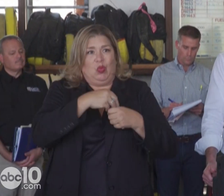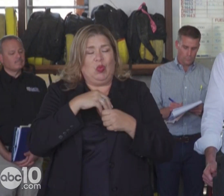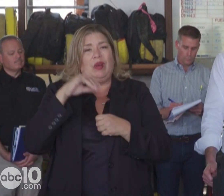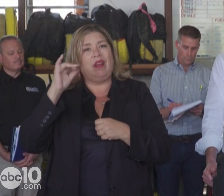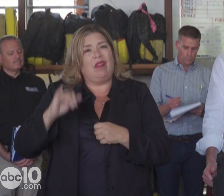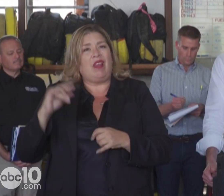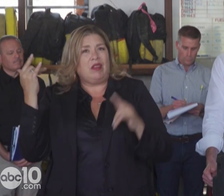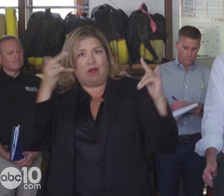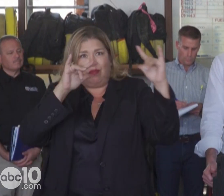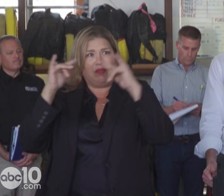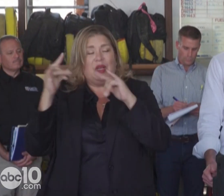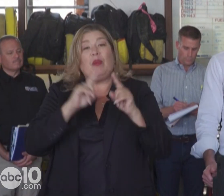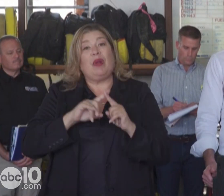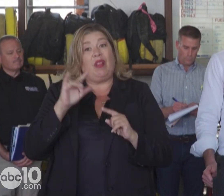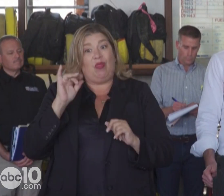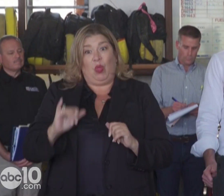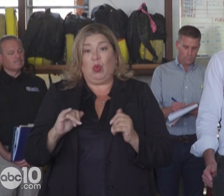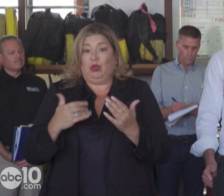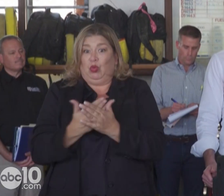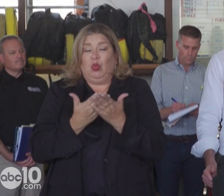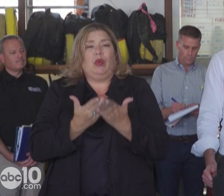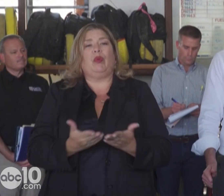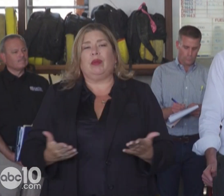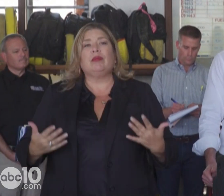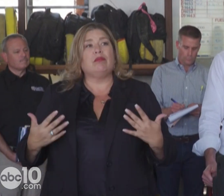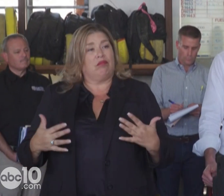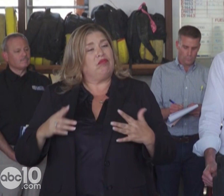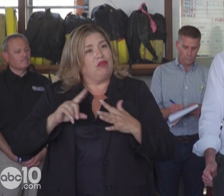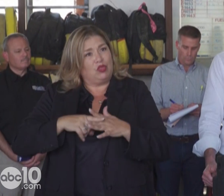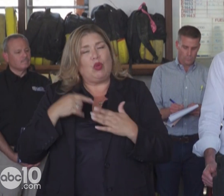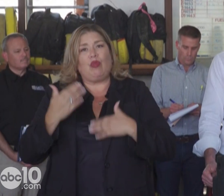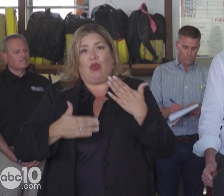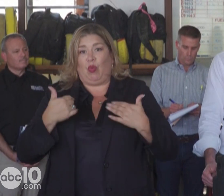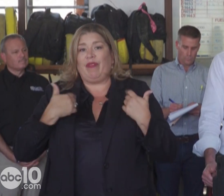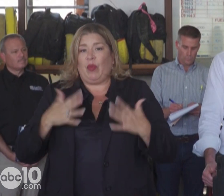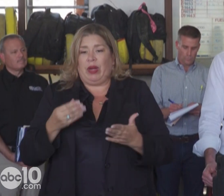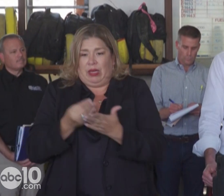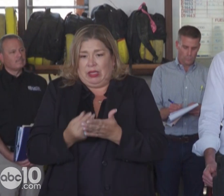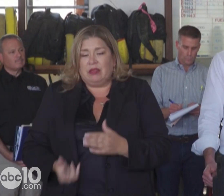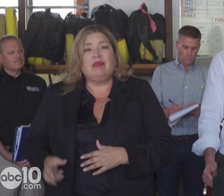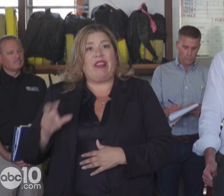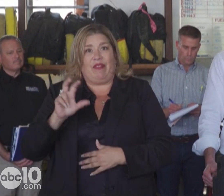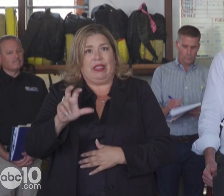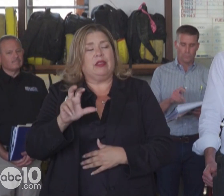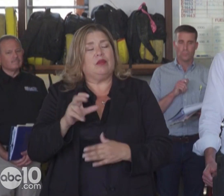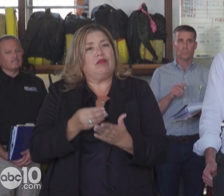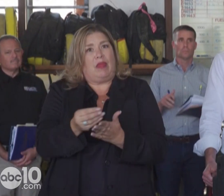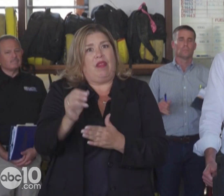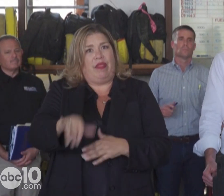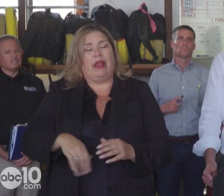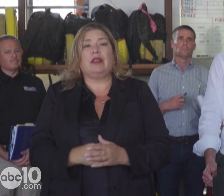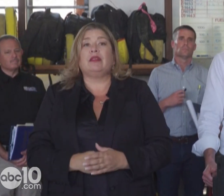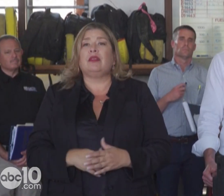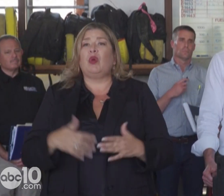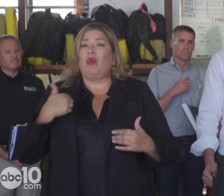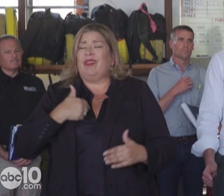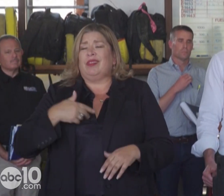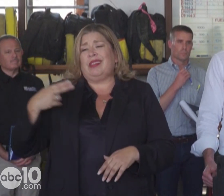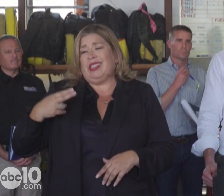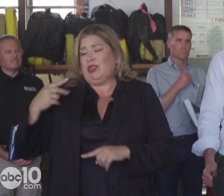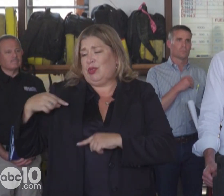entire fleet, but those assets are now underway. Those investments have been made. Historic vegetation